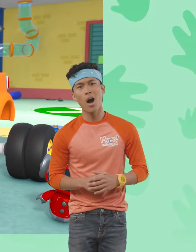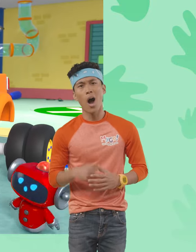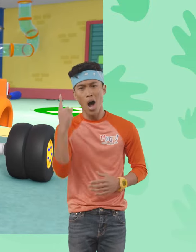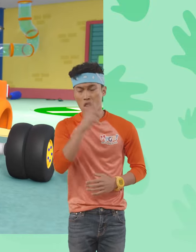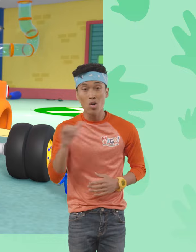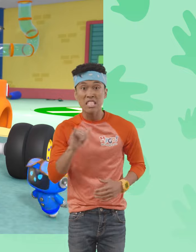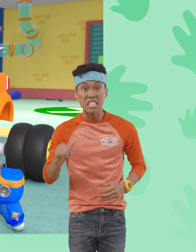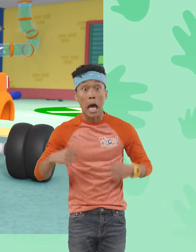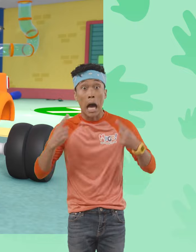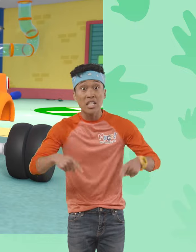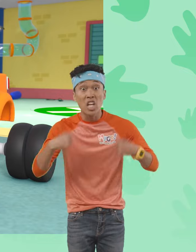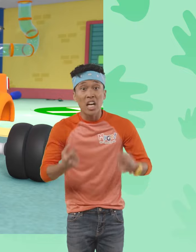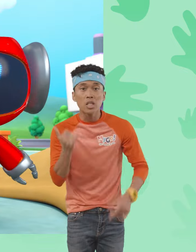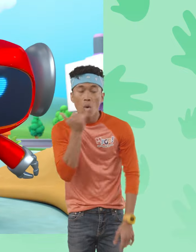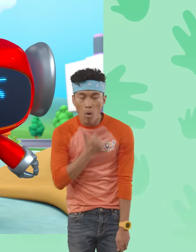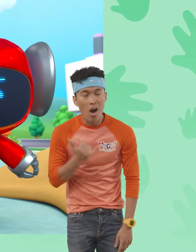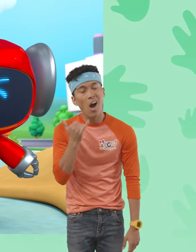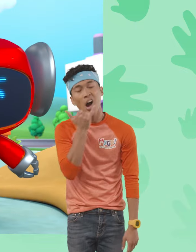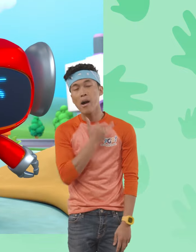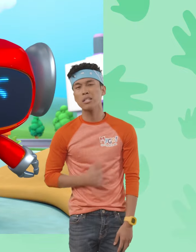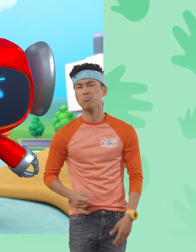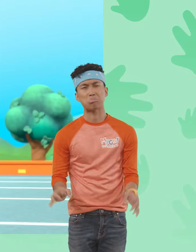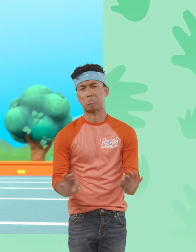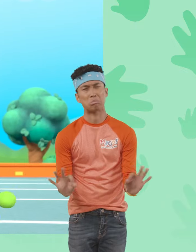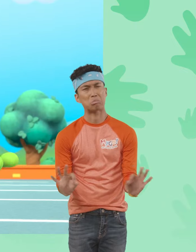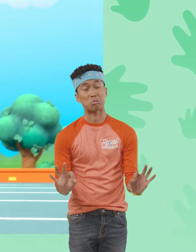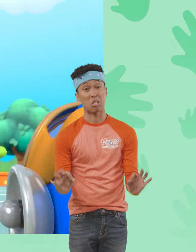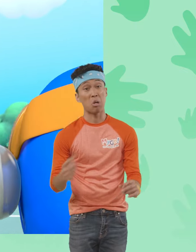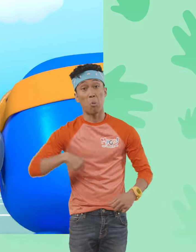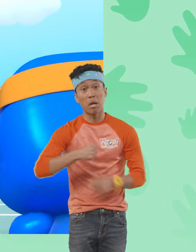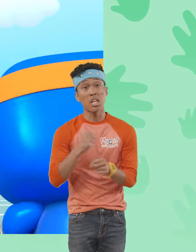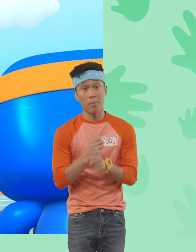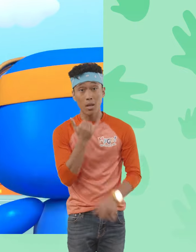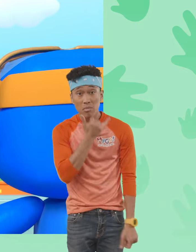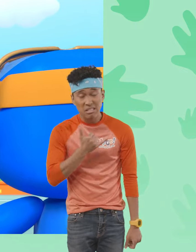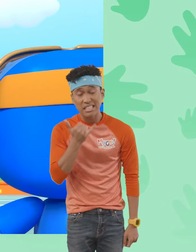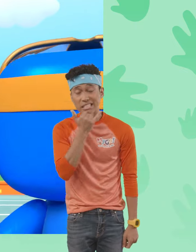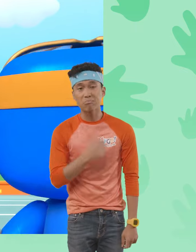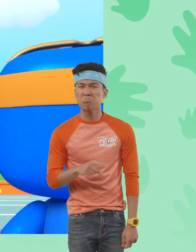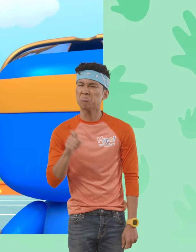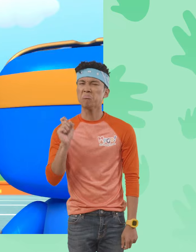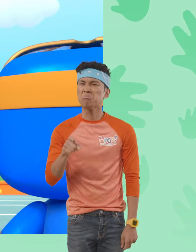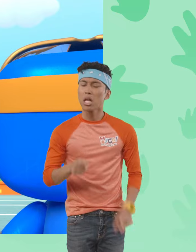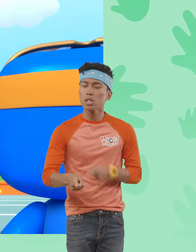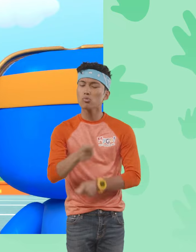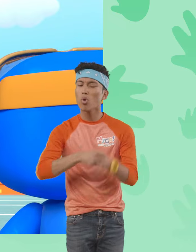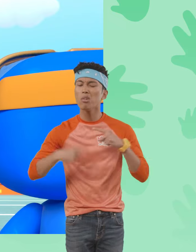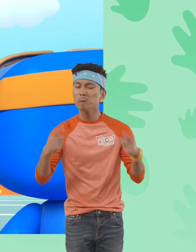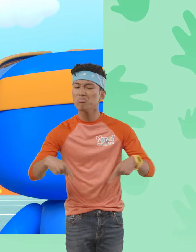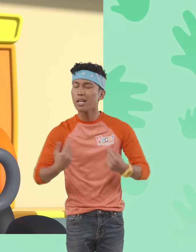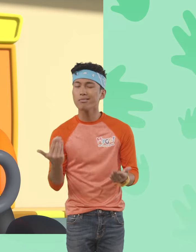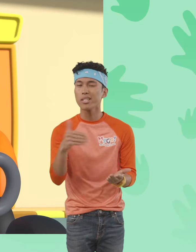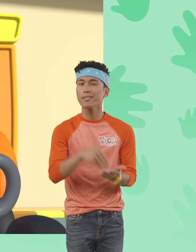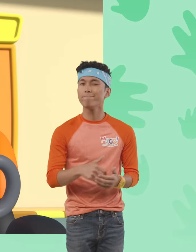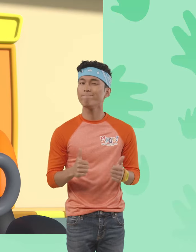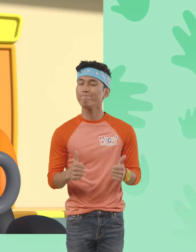Looks like the tyres got mixed up. It's okay. We all make mistakes. We just need to swap the tyres back.